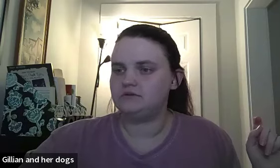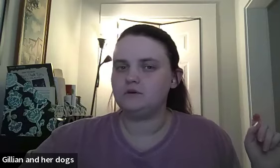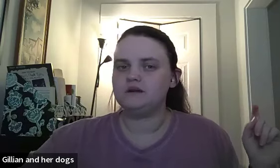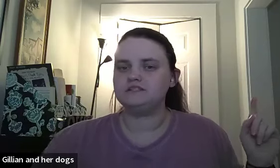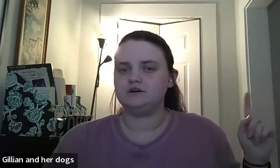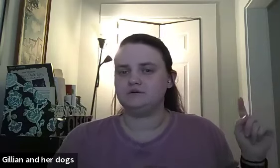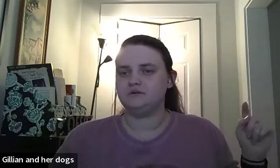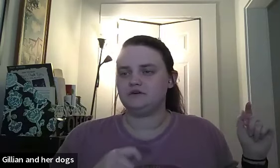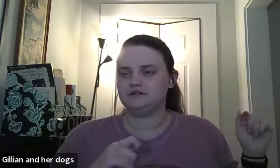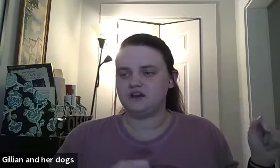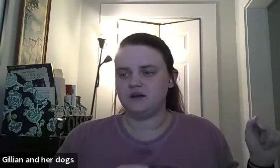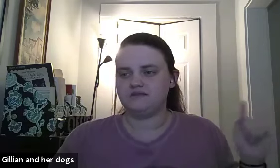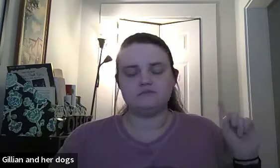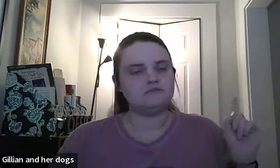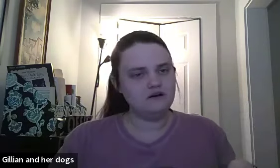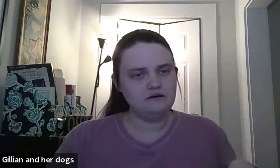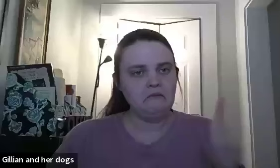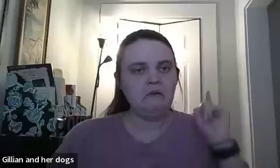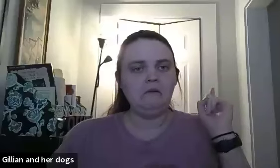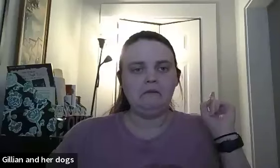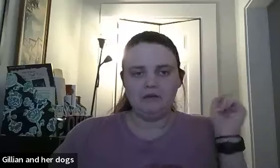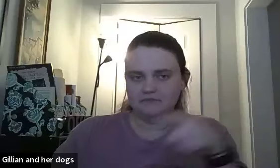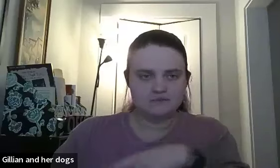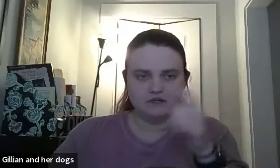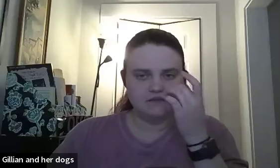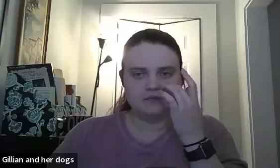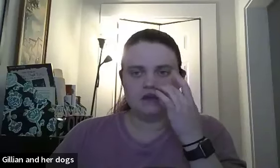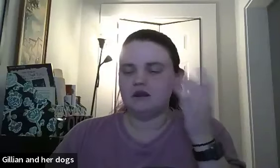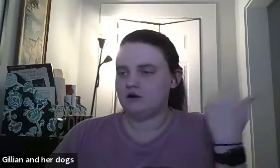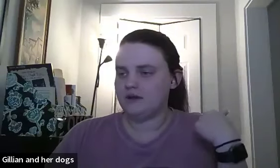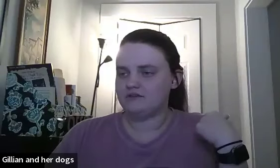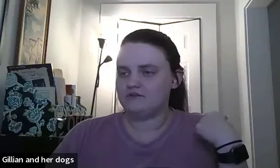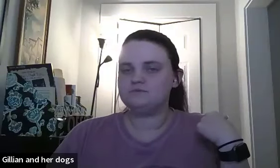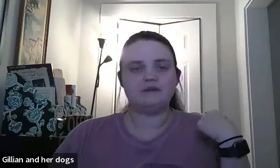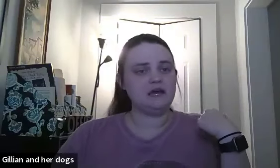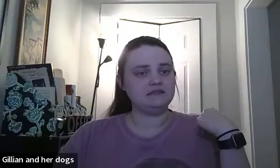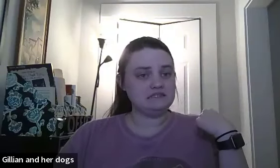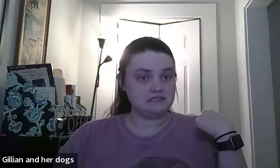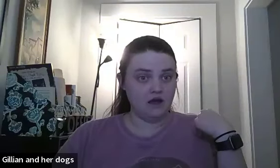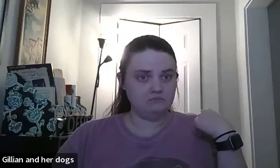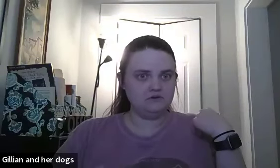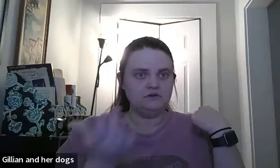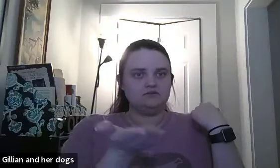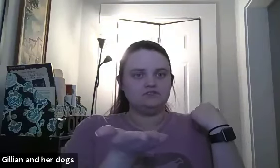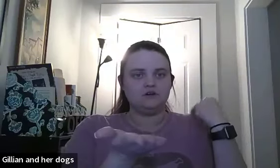we're going to go with our stop. If I'm wrong, someone can let me know and I'll go back through those. But we had stop.